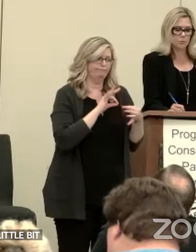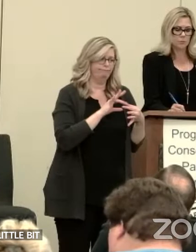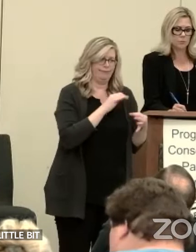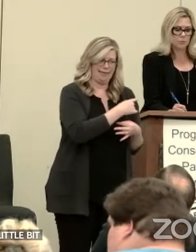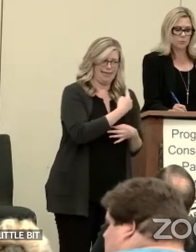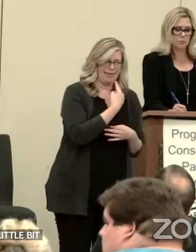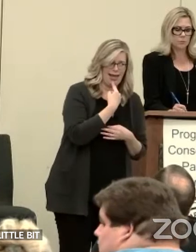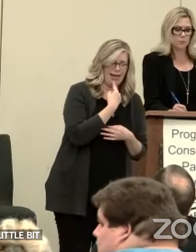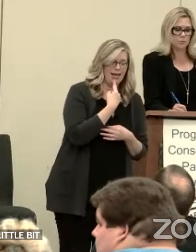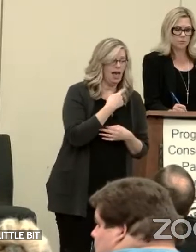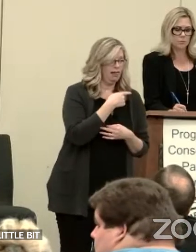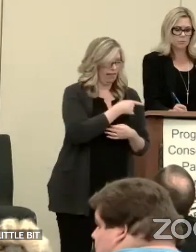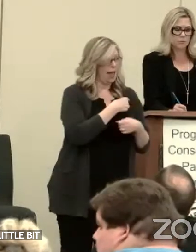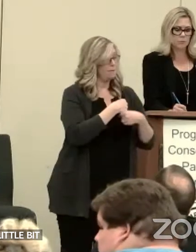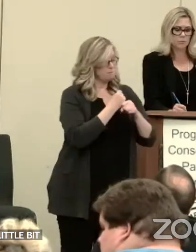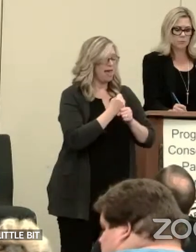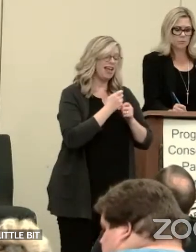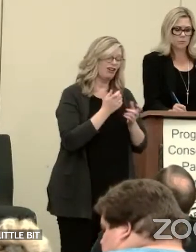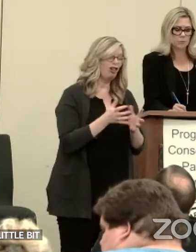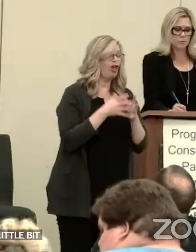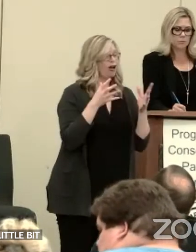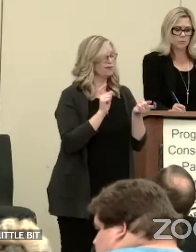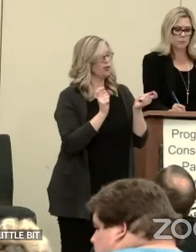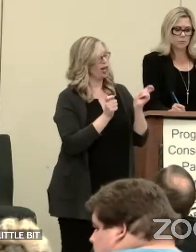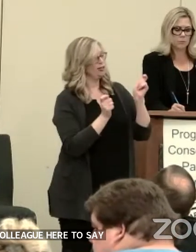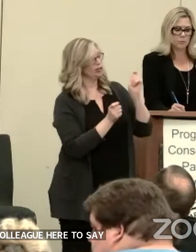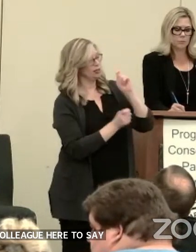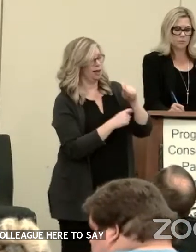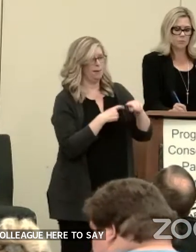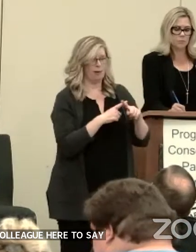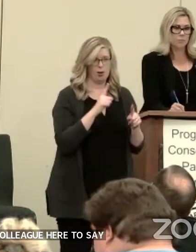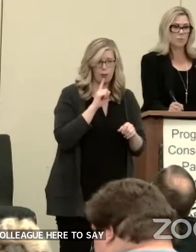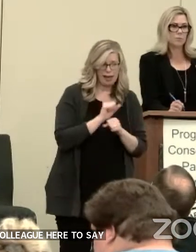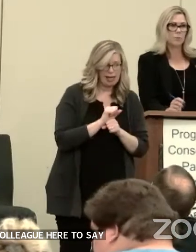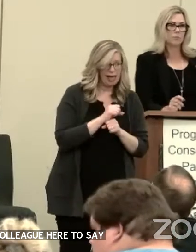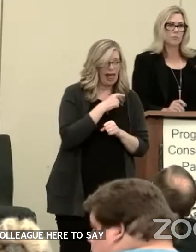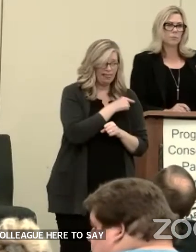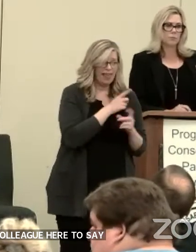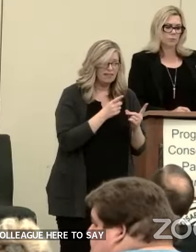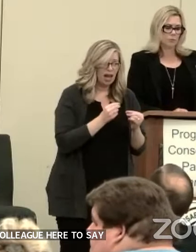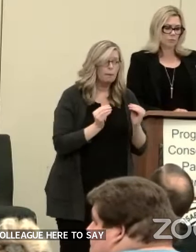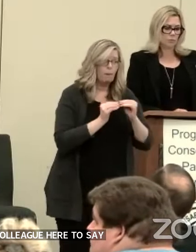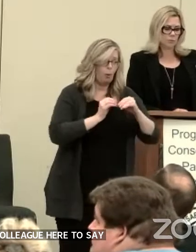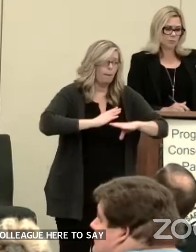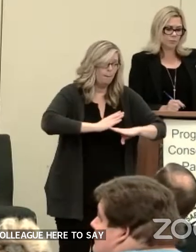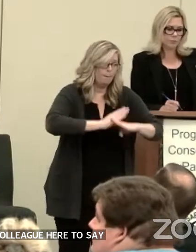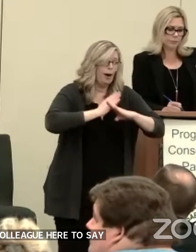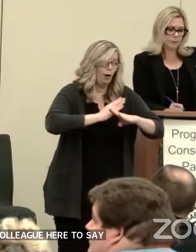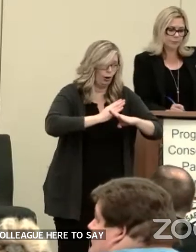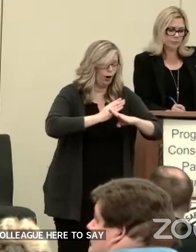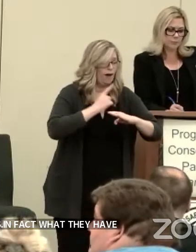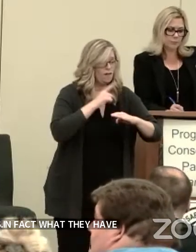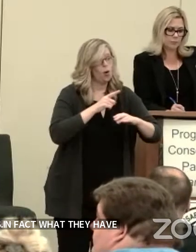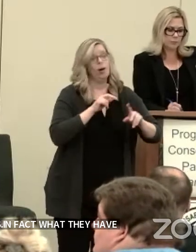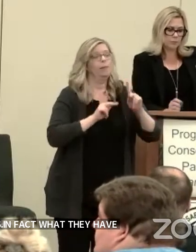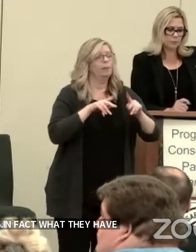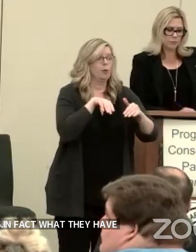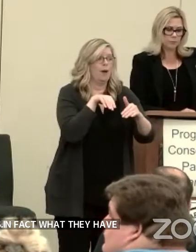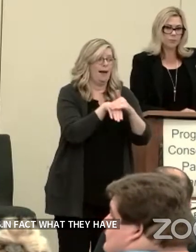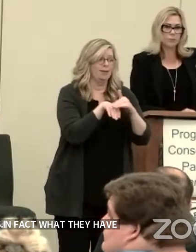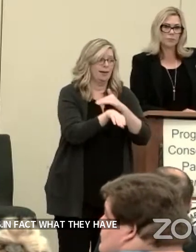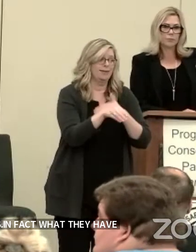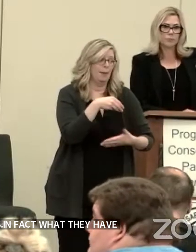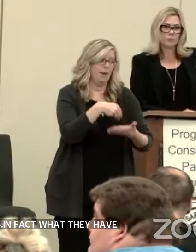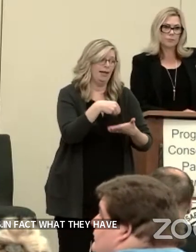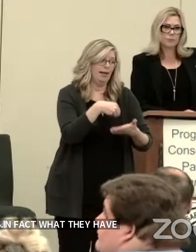say that they've made significant changes. In fact, what they've done is they've put more barriers for people to access the dollars that they need to